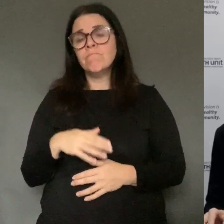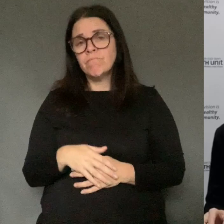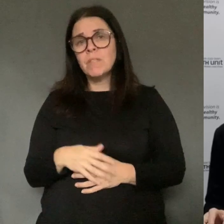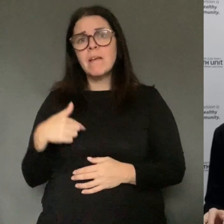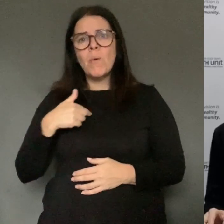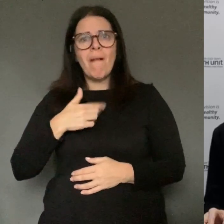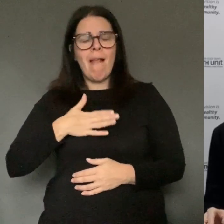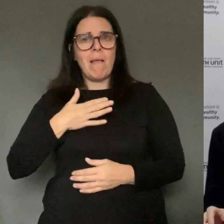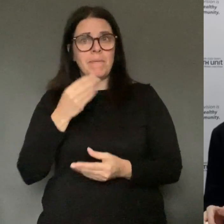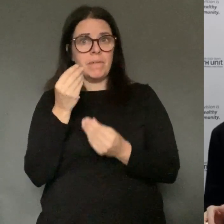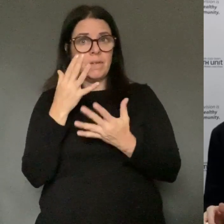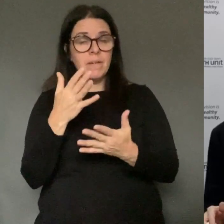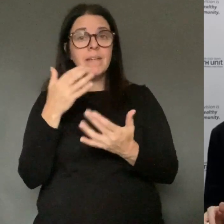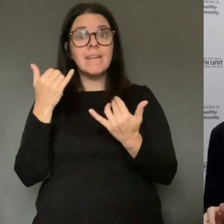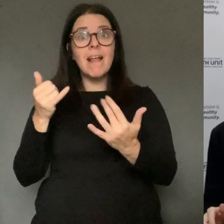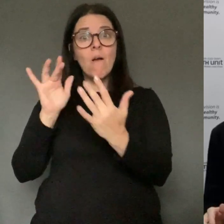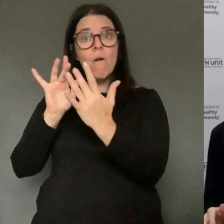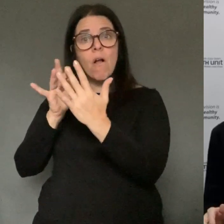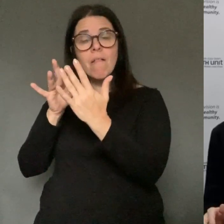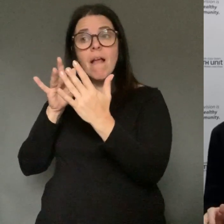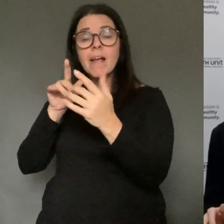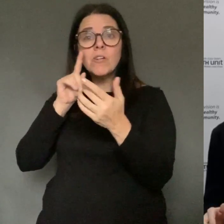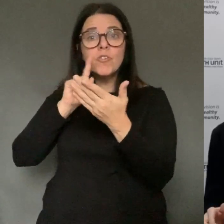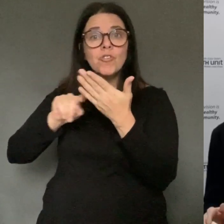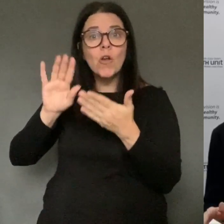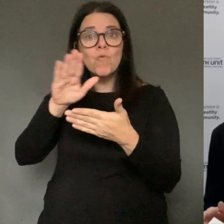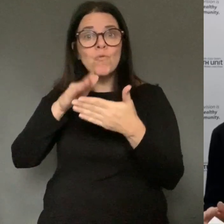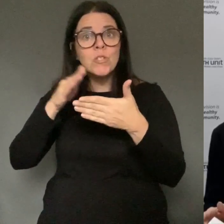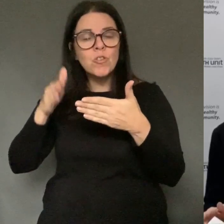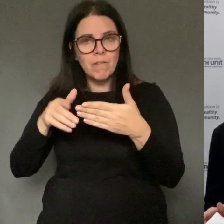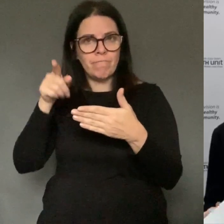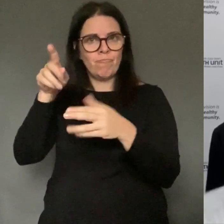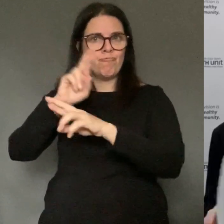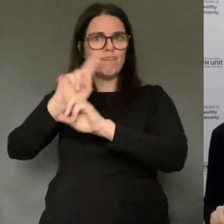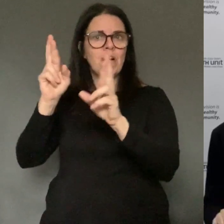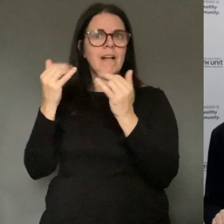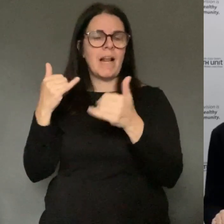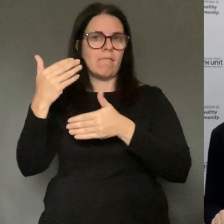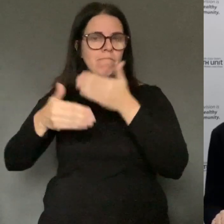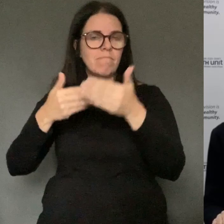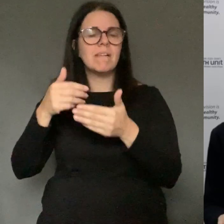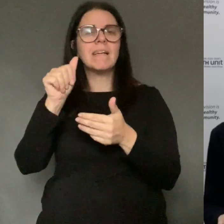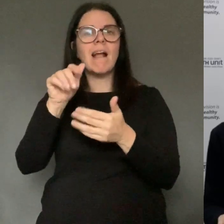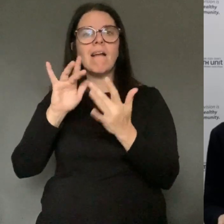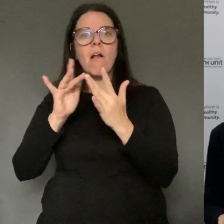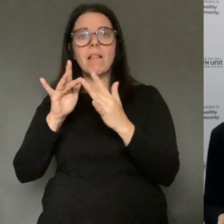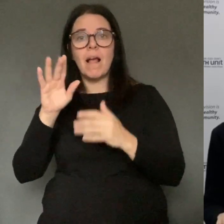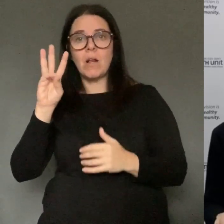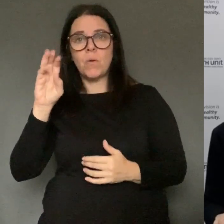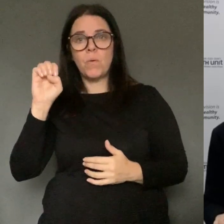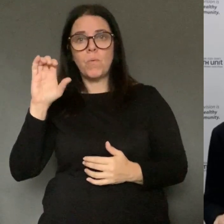of COVID-19 in Canada and 8,961 cases in Ontario.